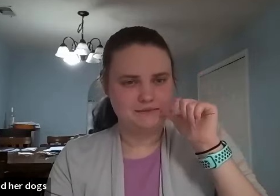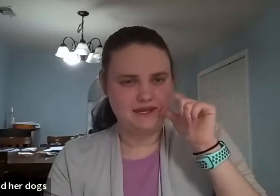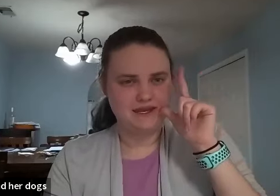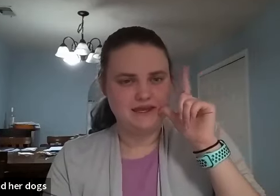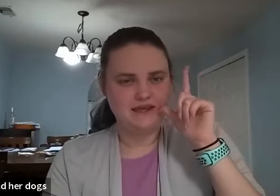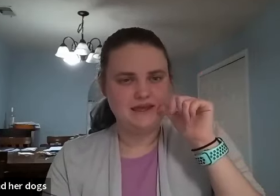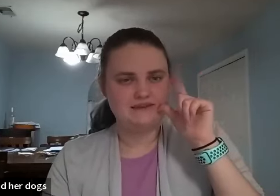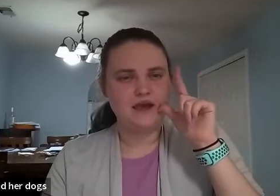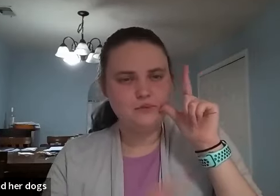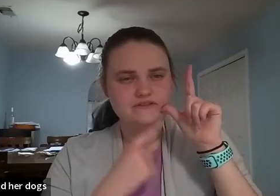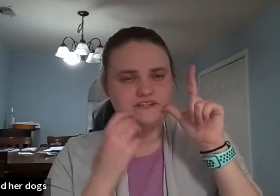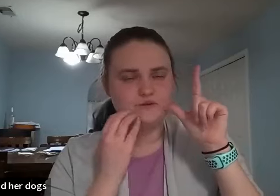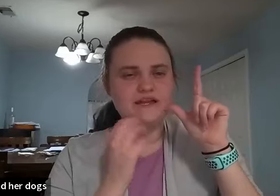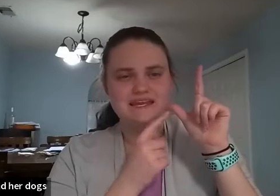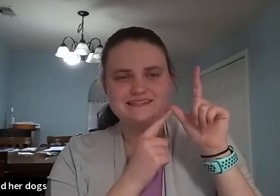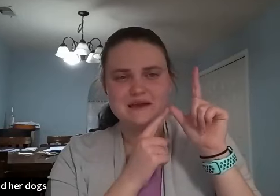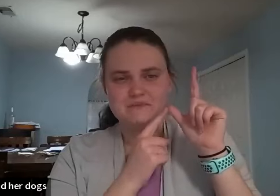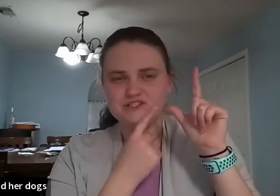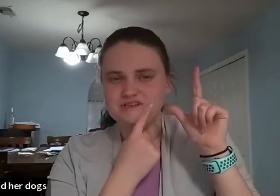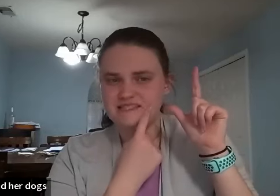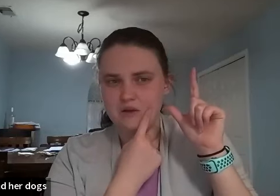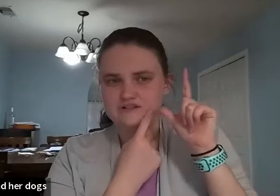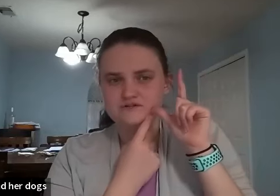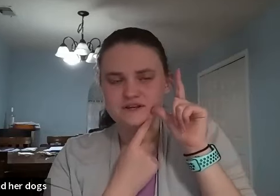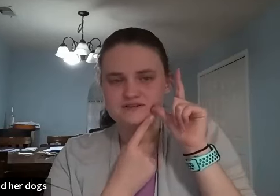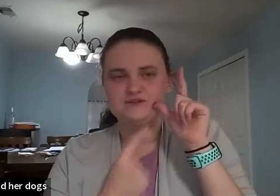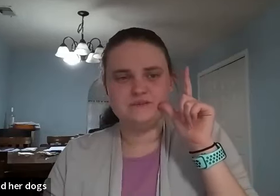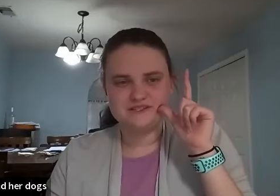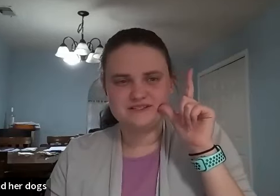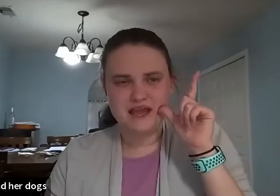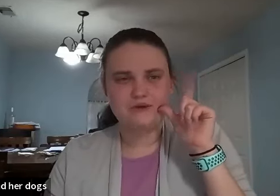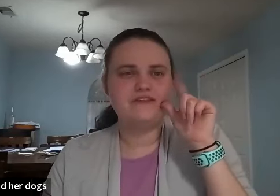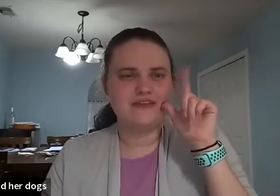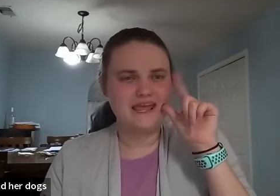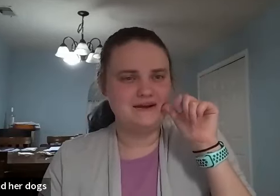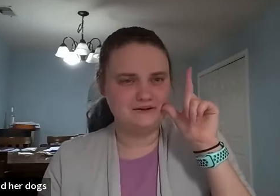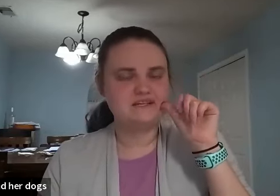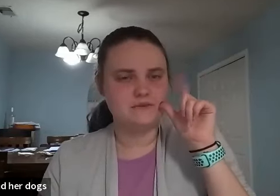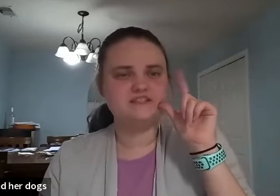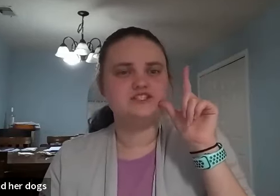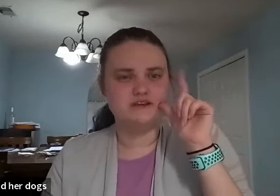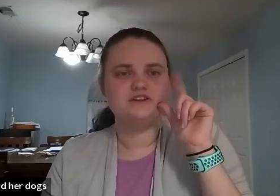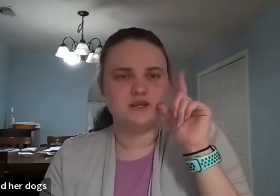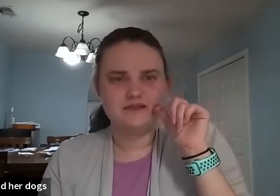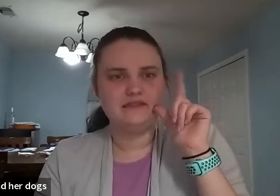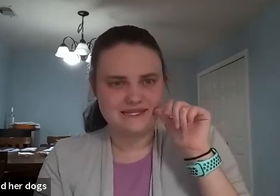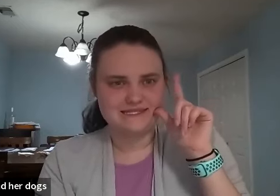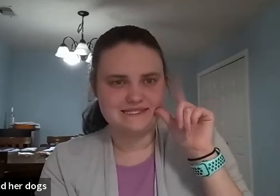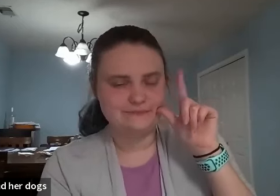Lemon. To help with this one, it's that motion of sours over here. So lemons are sour, and then that L to come in to show that you're talking about lemons.